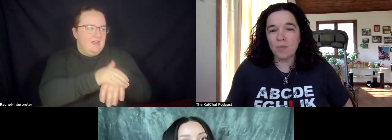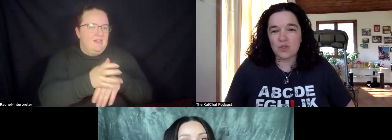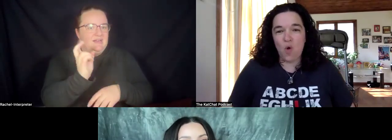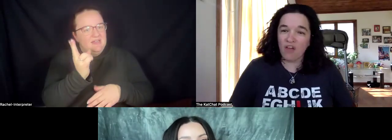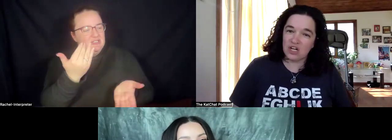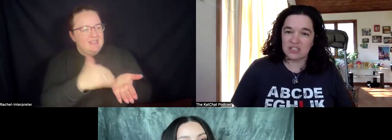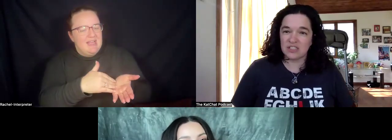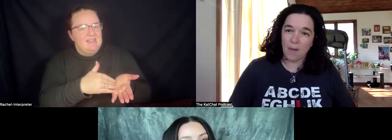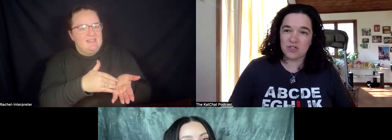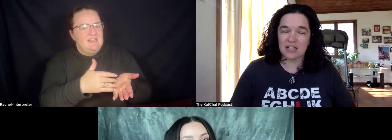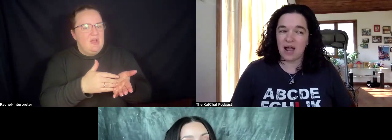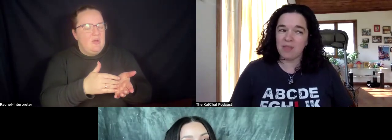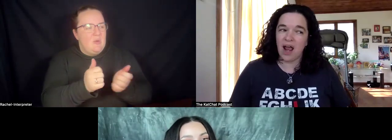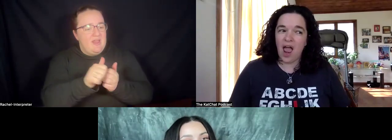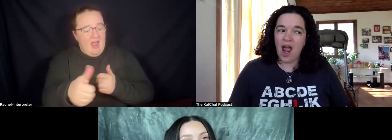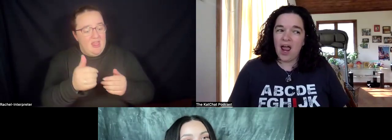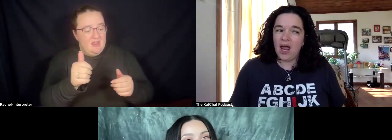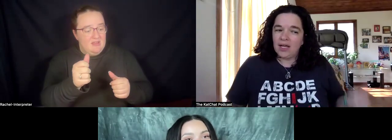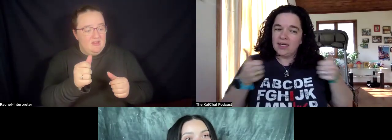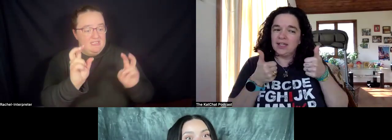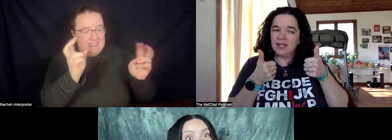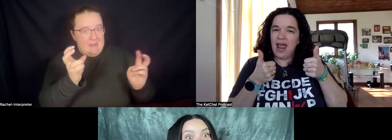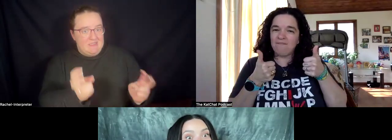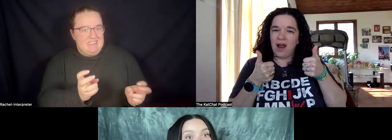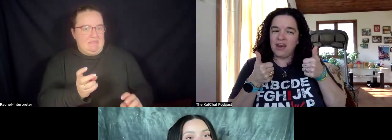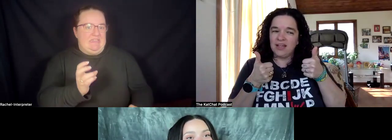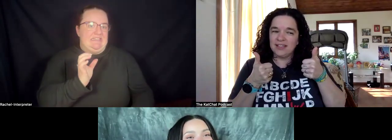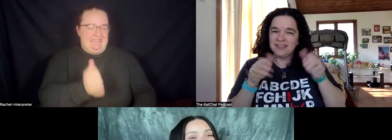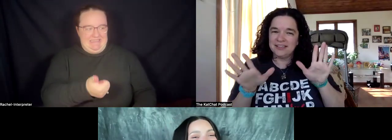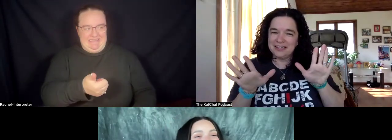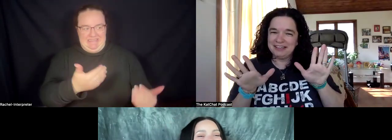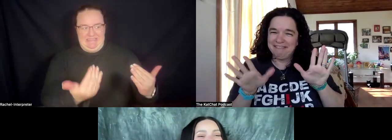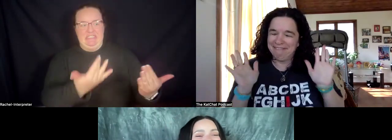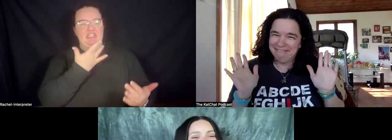when it comes to other subjects, I'm like, have fun.